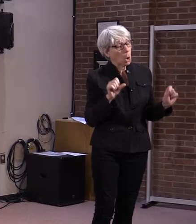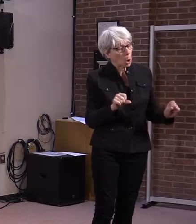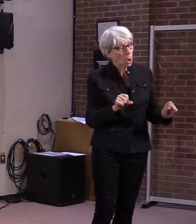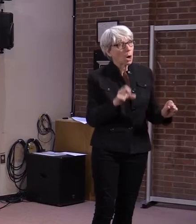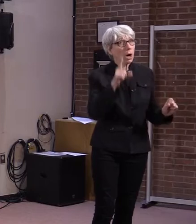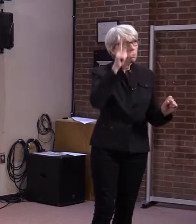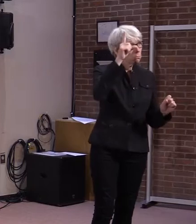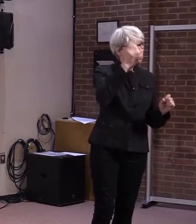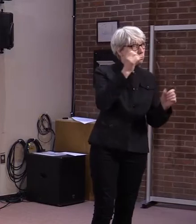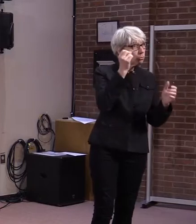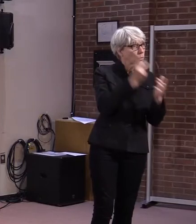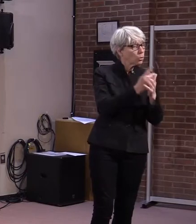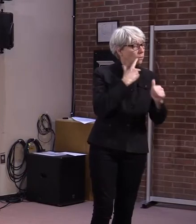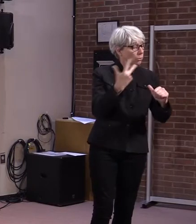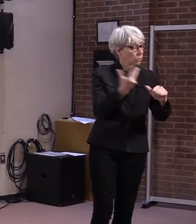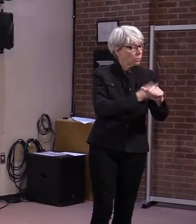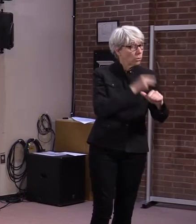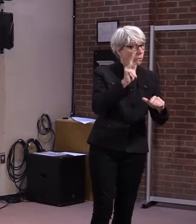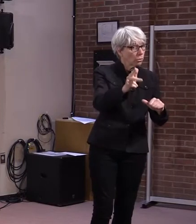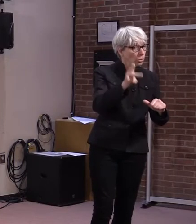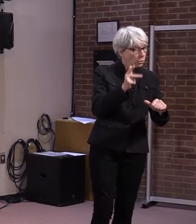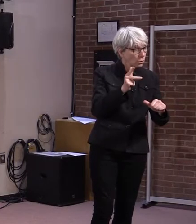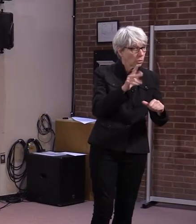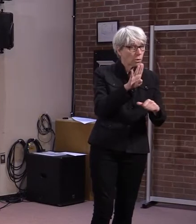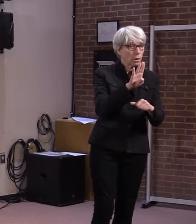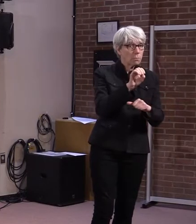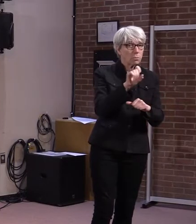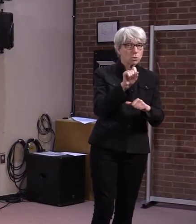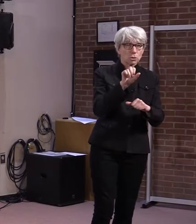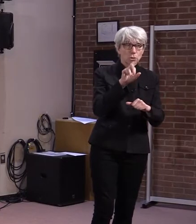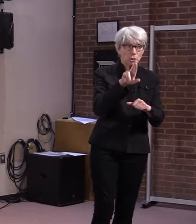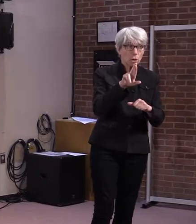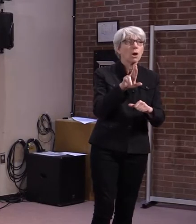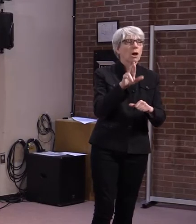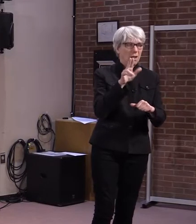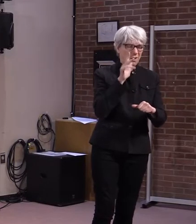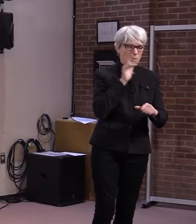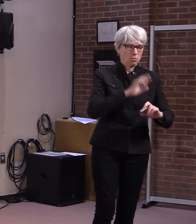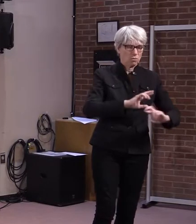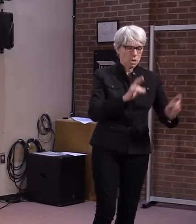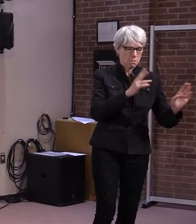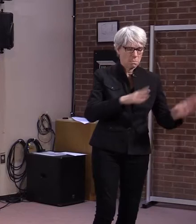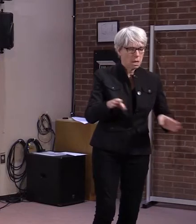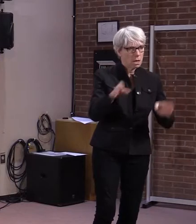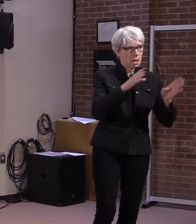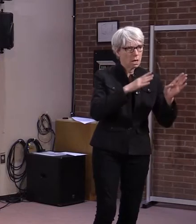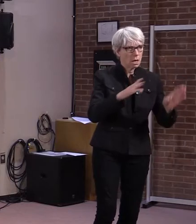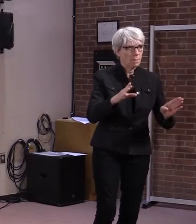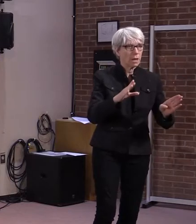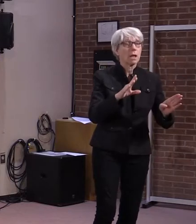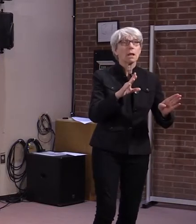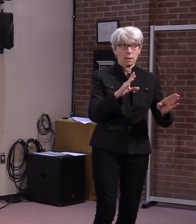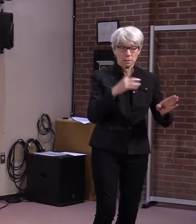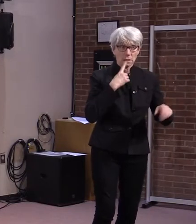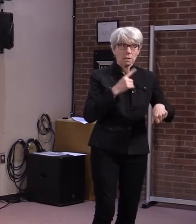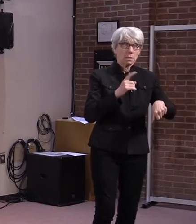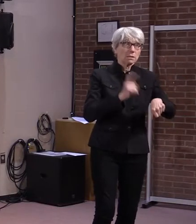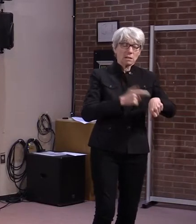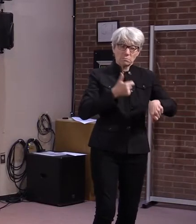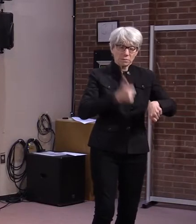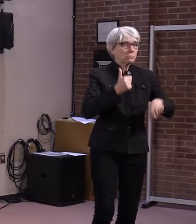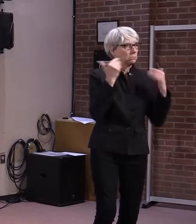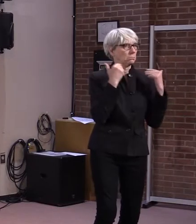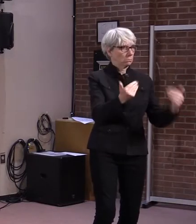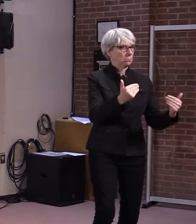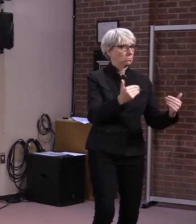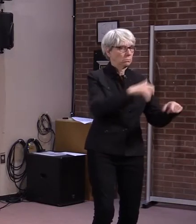boosters, making some assumptions so that we could be ready when approval comes through. Although at the moment we do